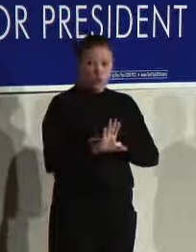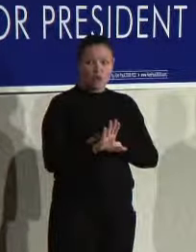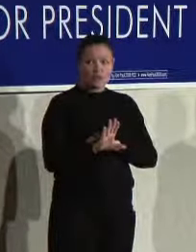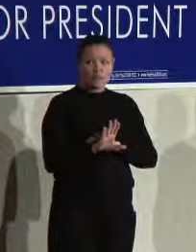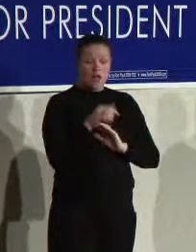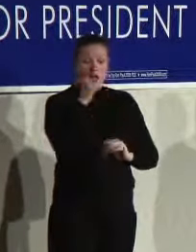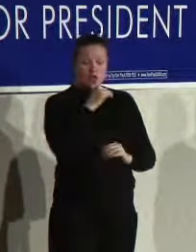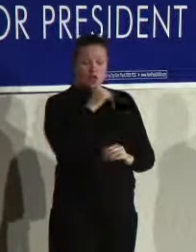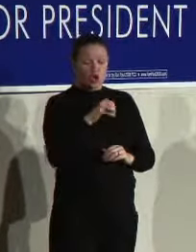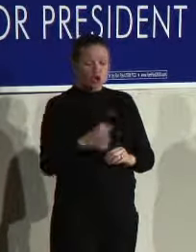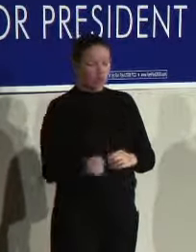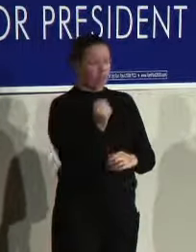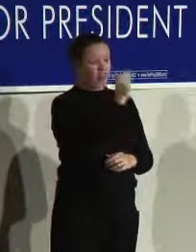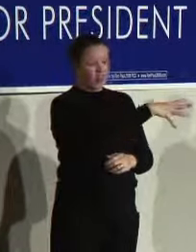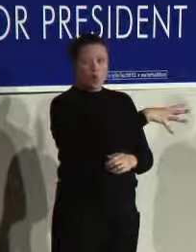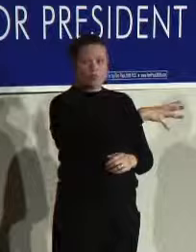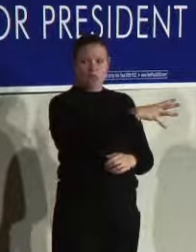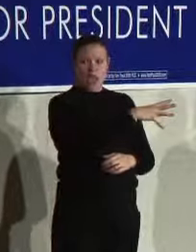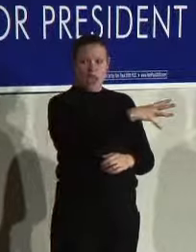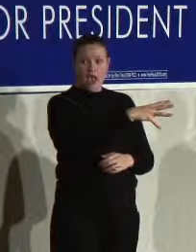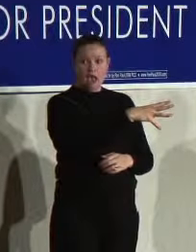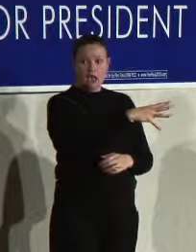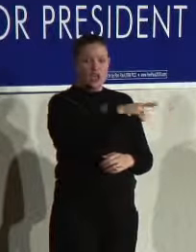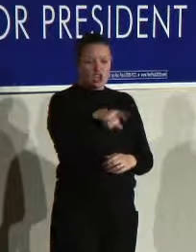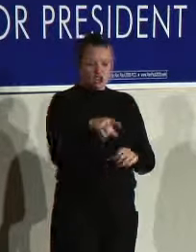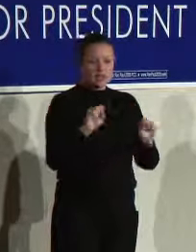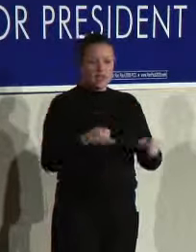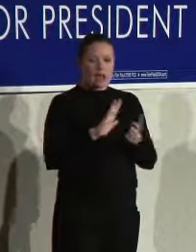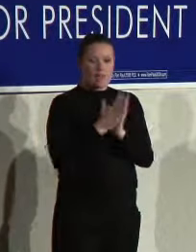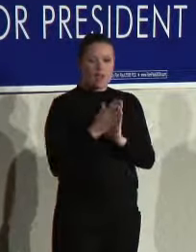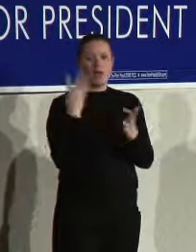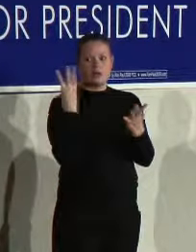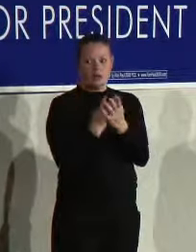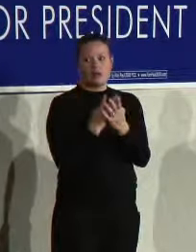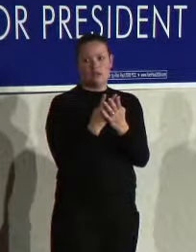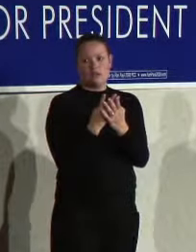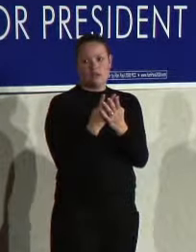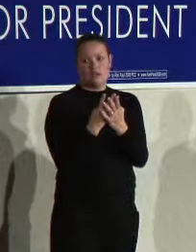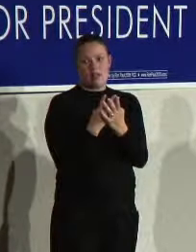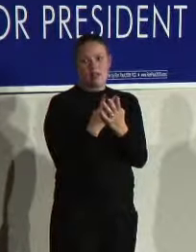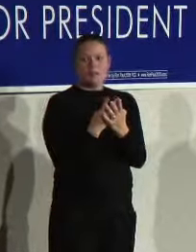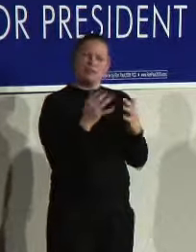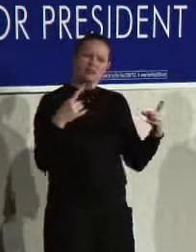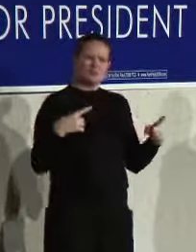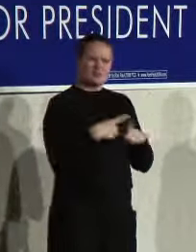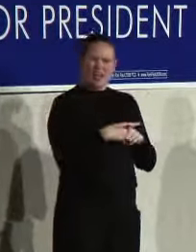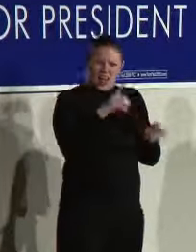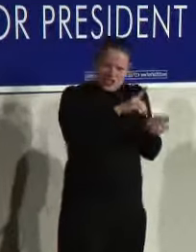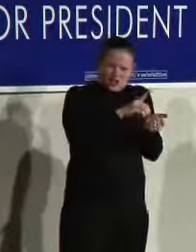before, and she gets arrested for murder 1 minute afterwards. There's something screwy about that. There's something that has to be resolved.